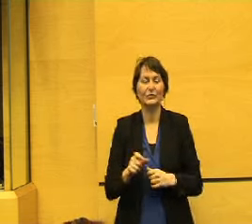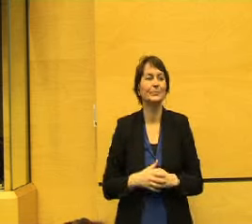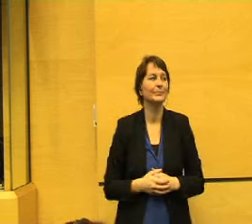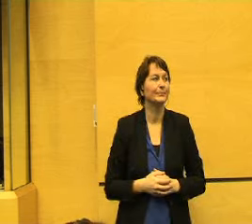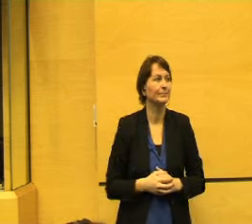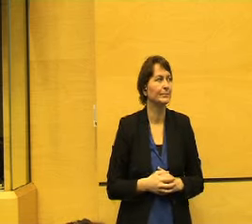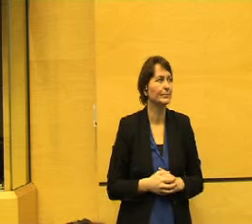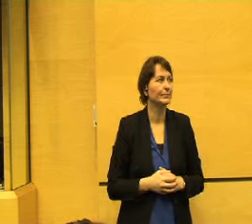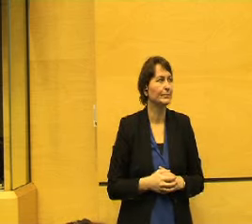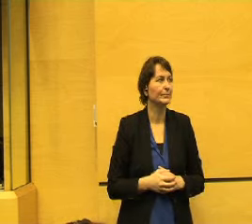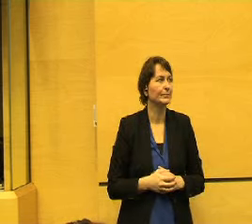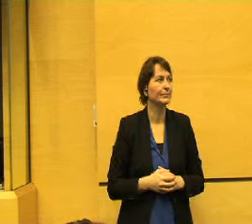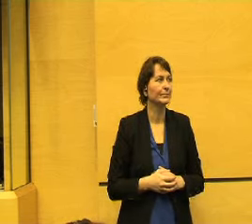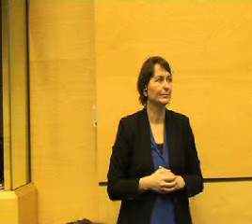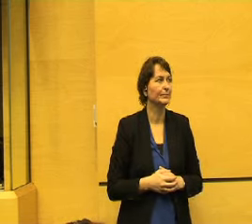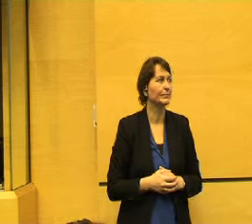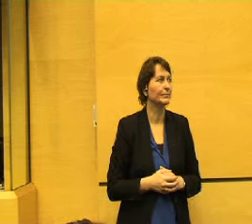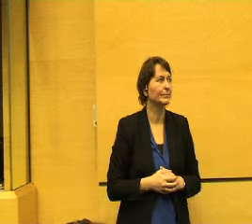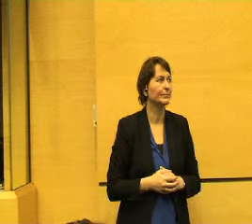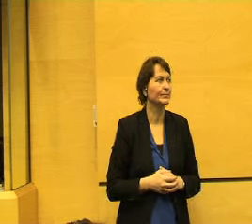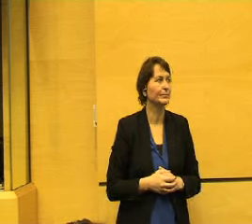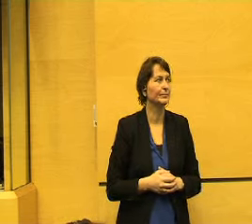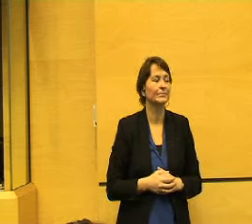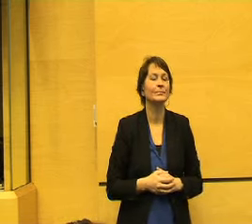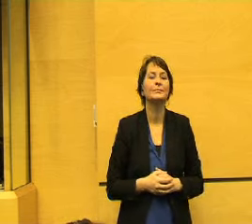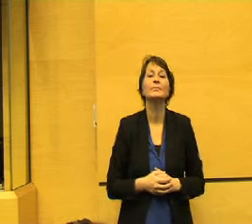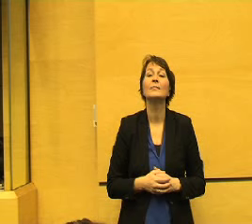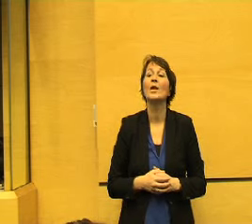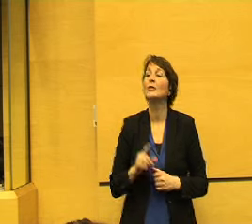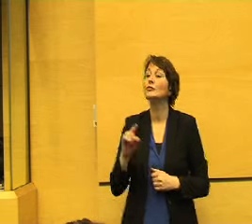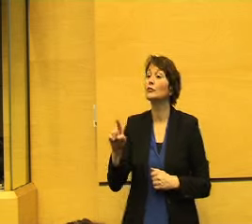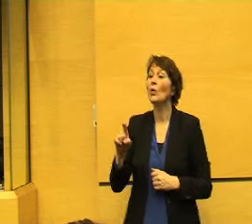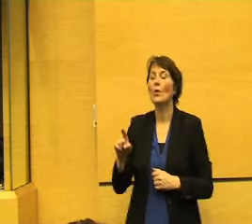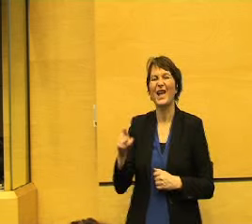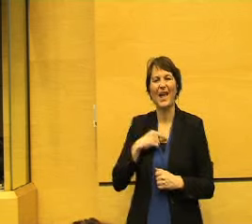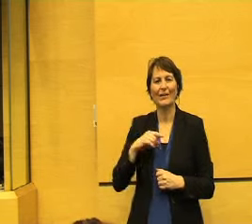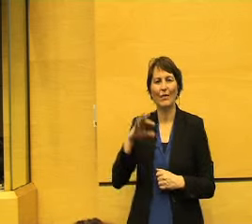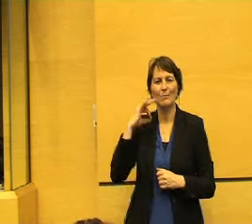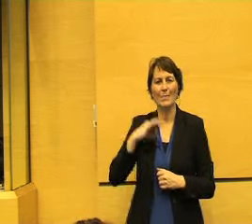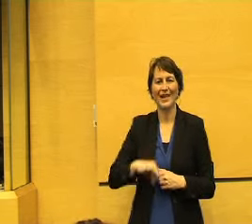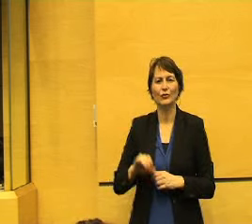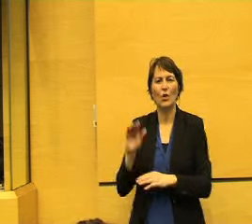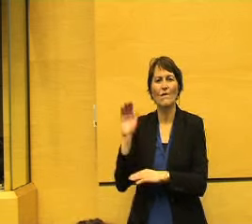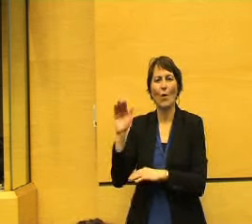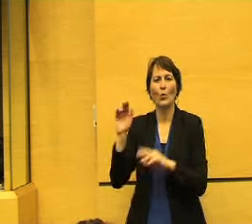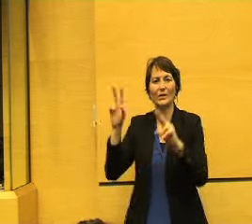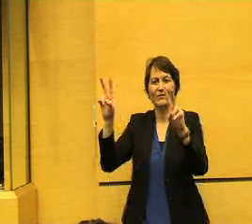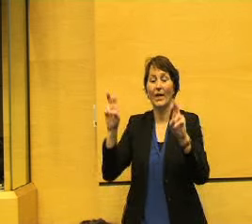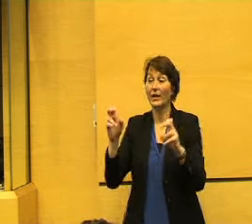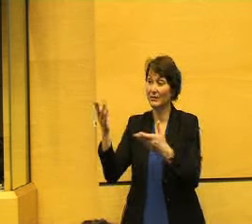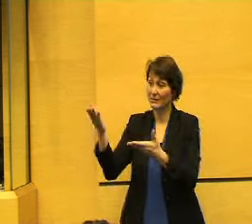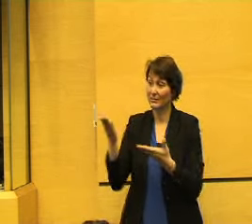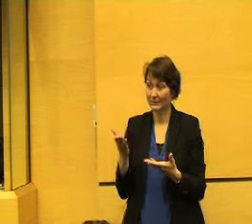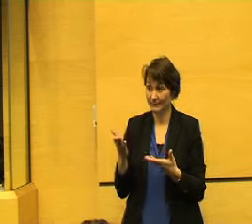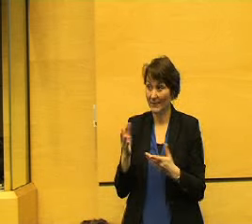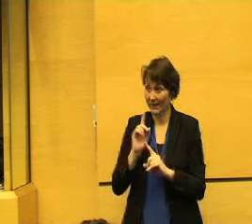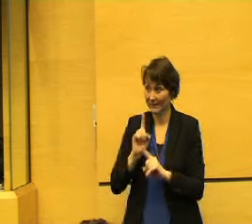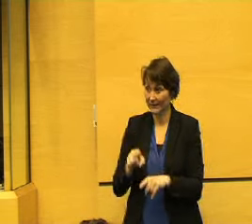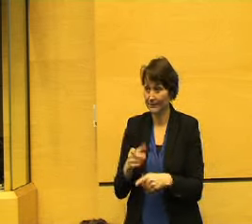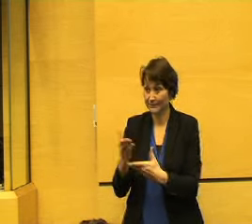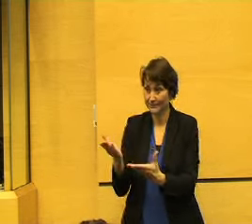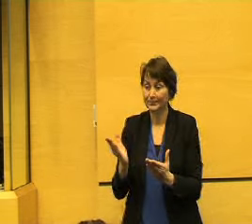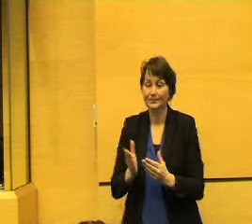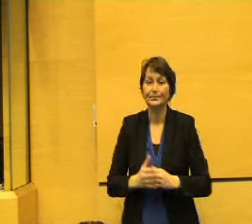representative of the Ministry of Foreign Affairs to answer this question? Please, Mrs. Kanchana.